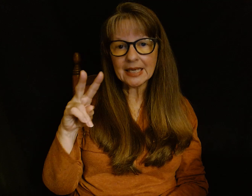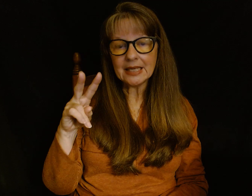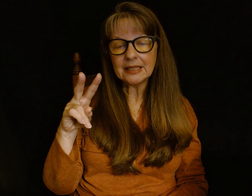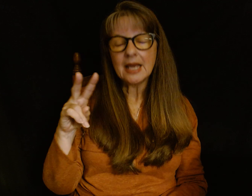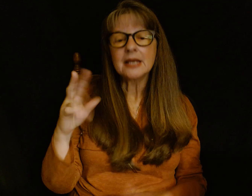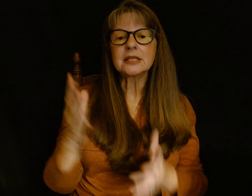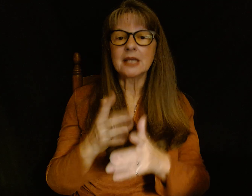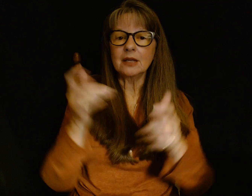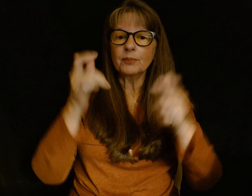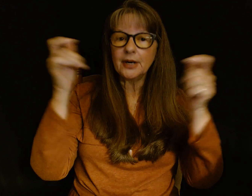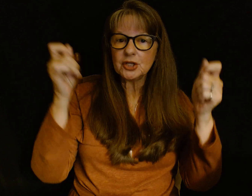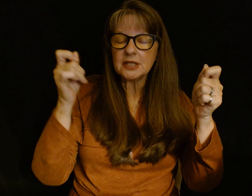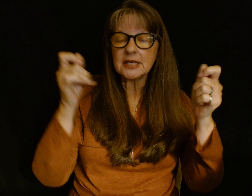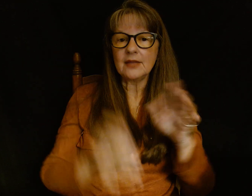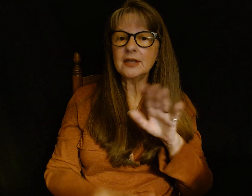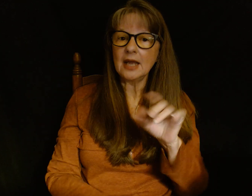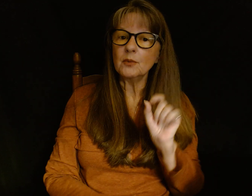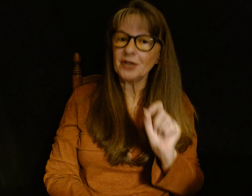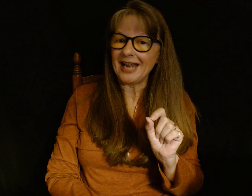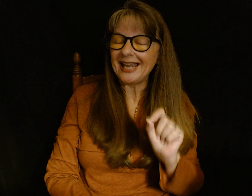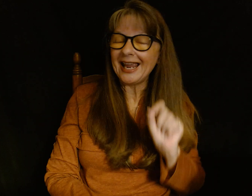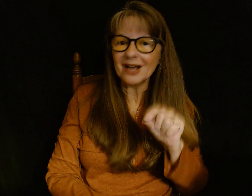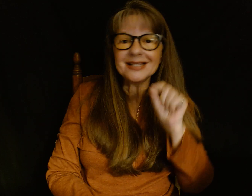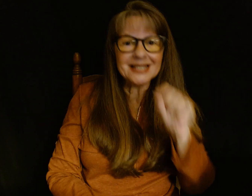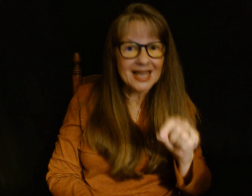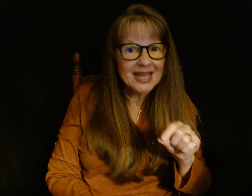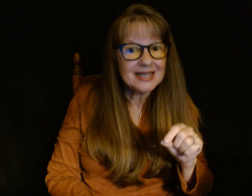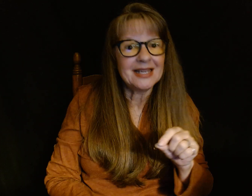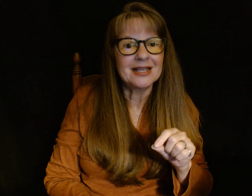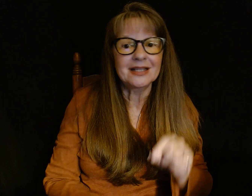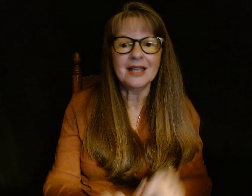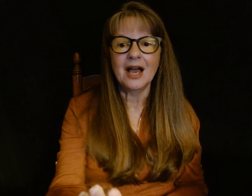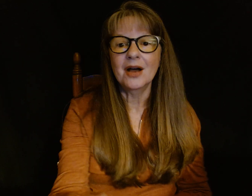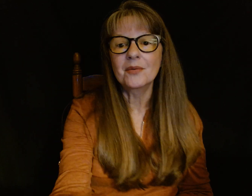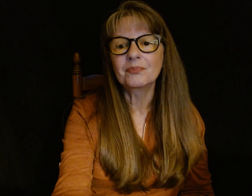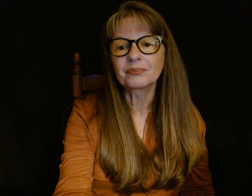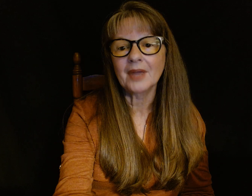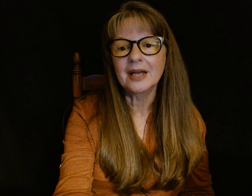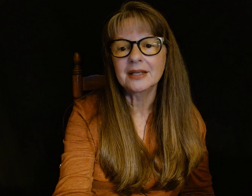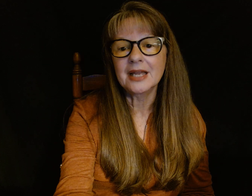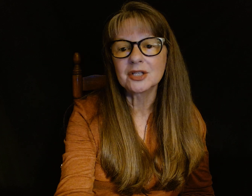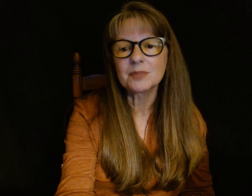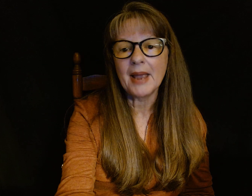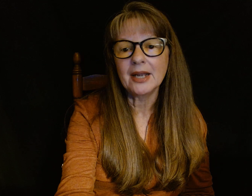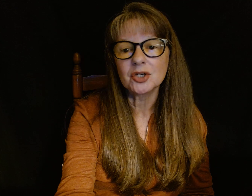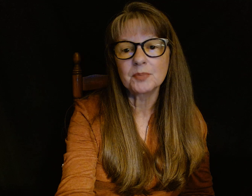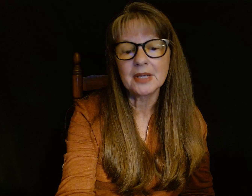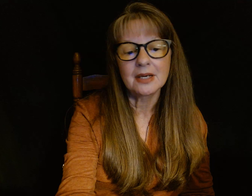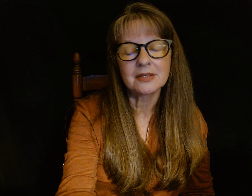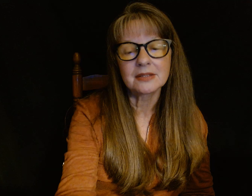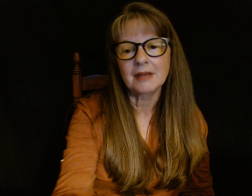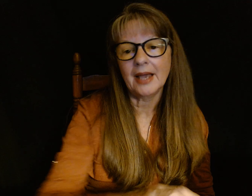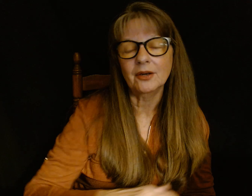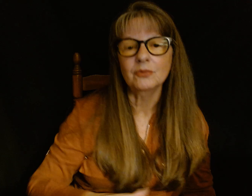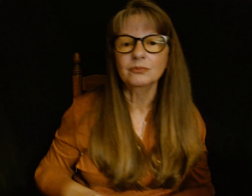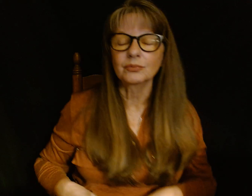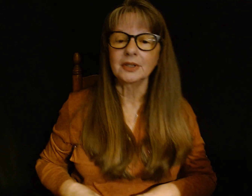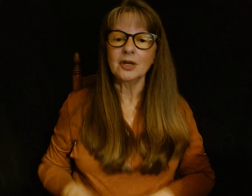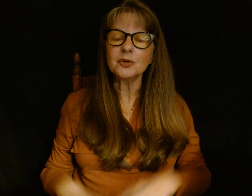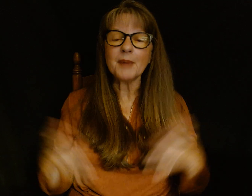Mexican celebration, Day of the Dead, which I cannot say it in Spanish because I don't really know Spanish